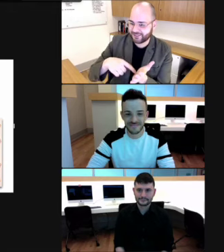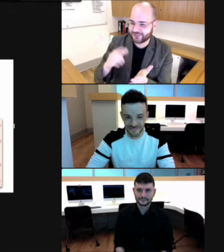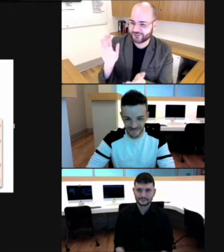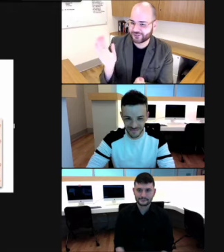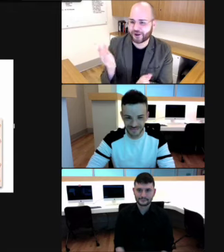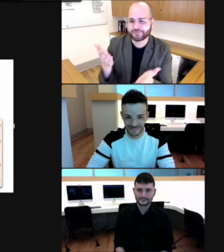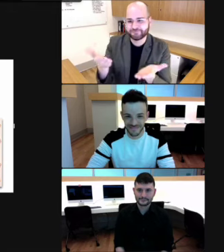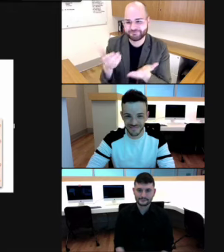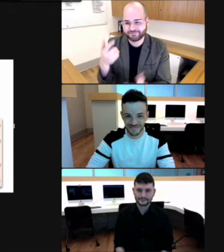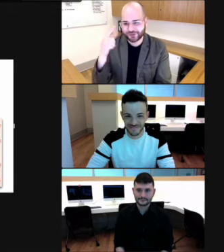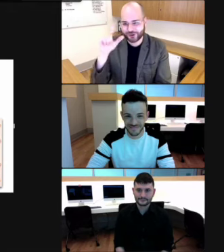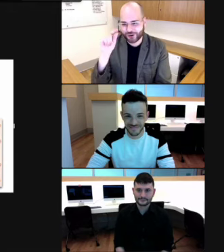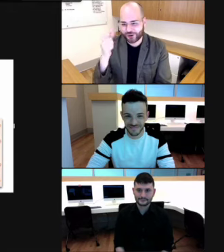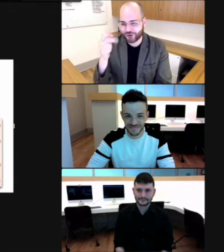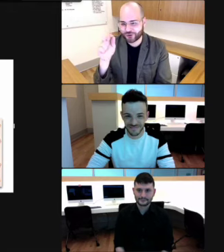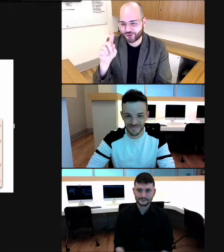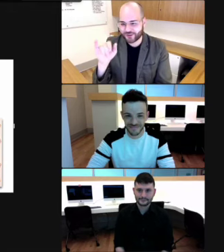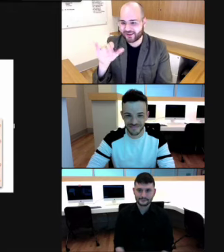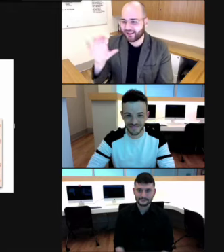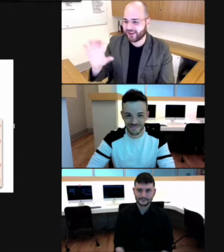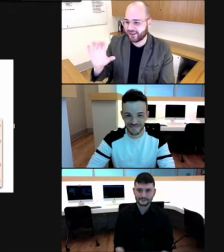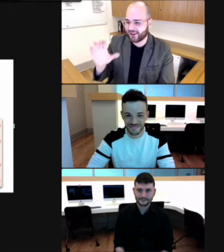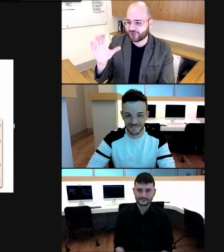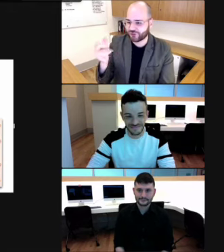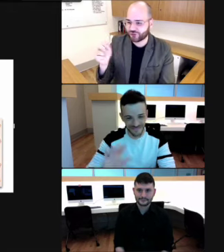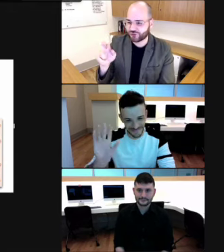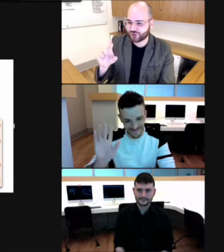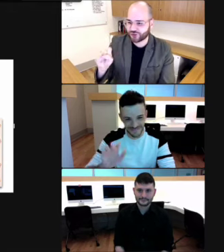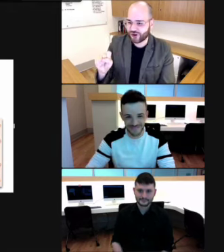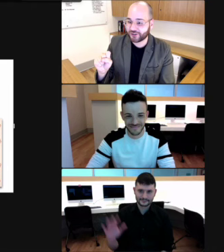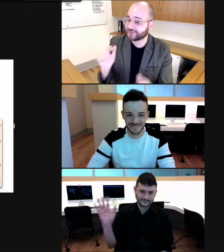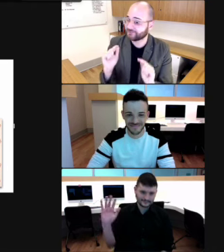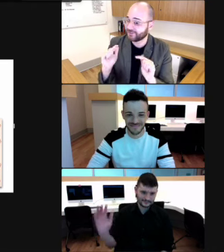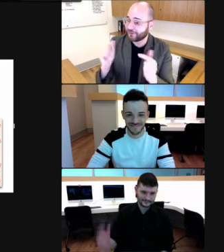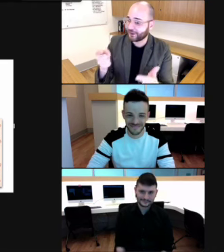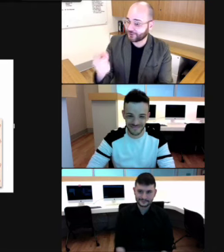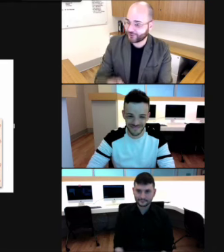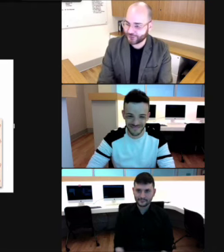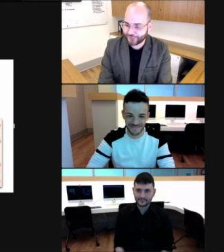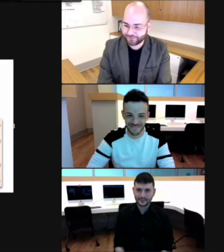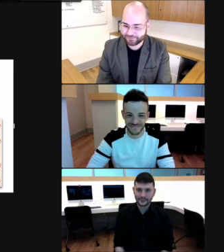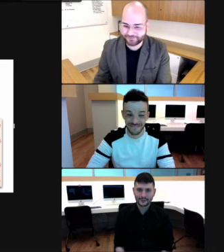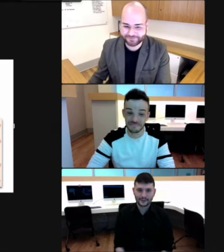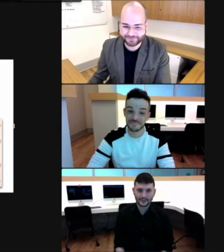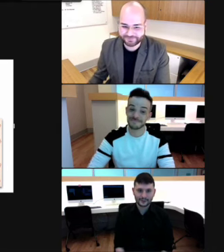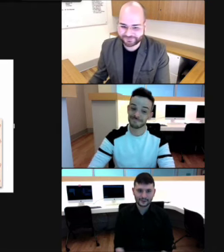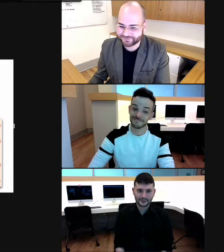assistants who will help us to present this team presentation, Grady and Charles.